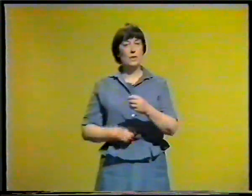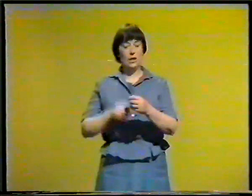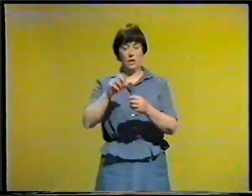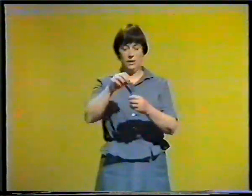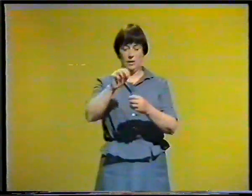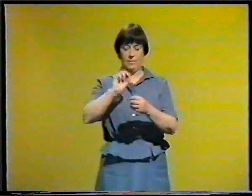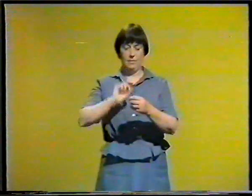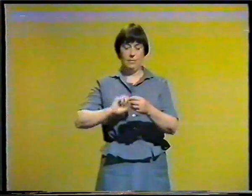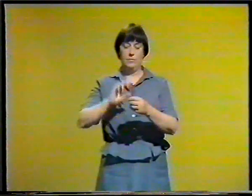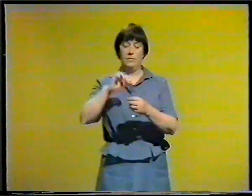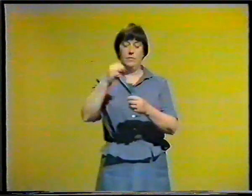Banana.